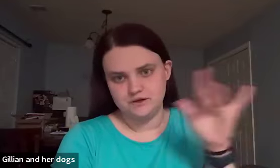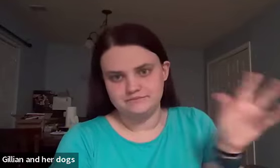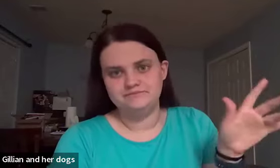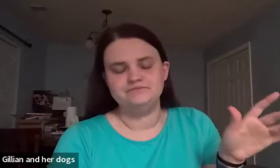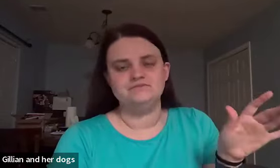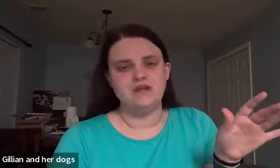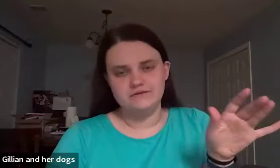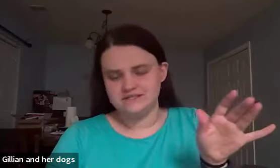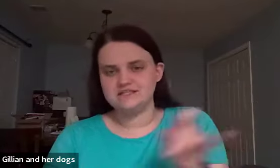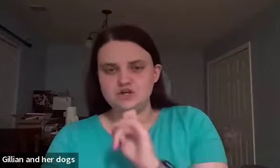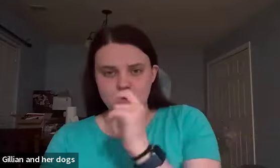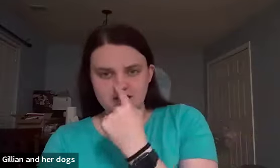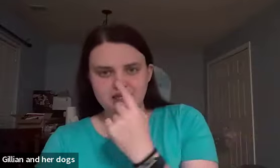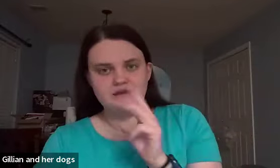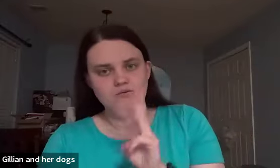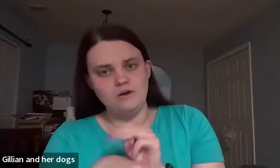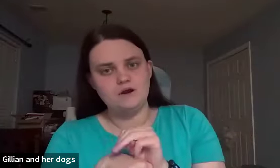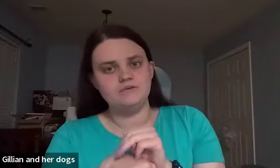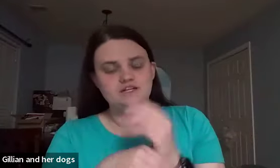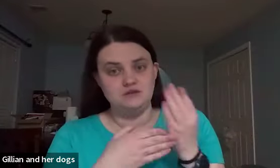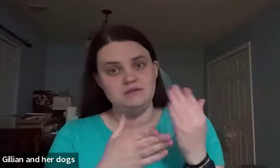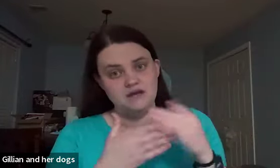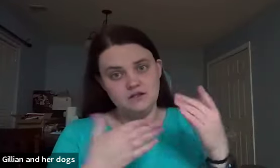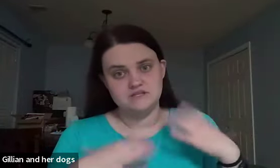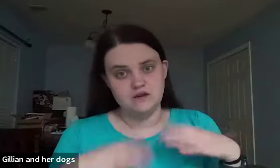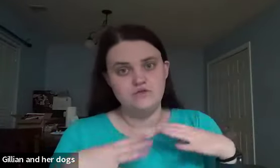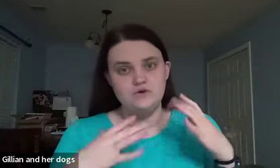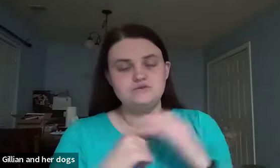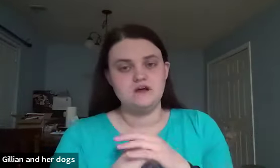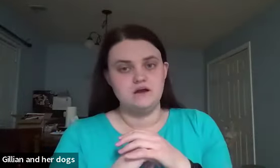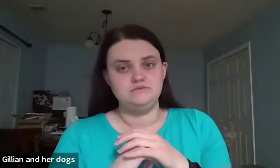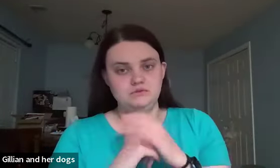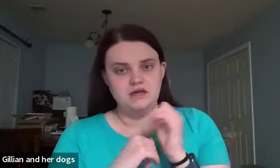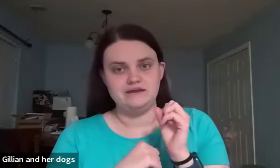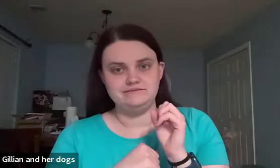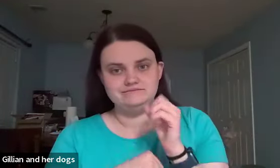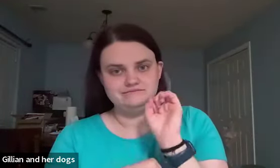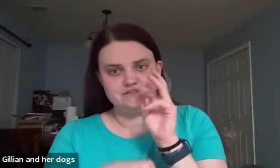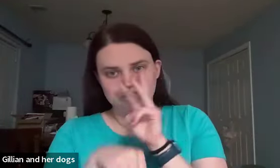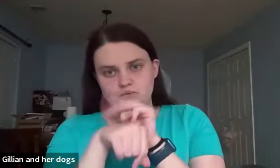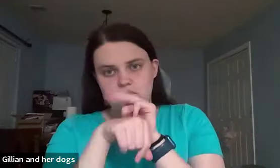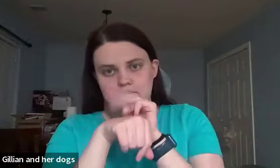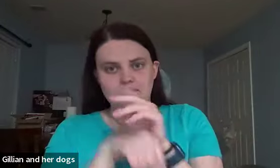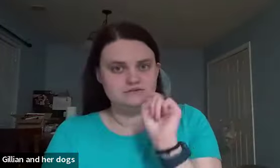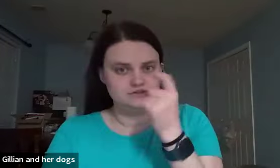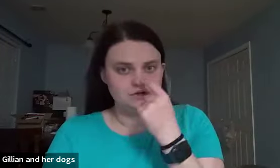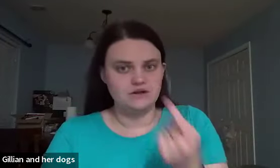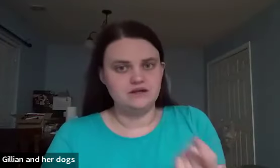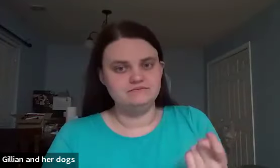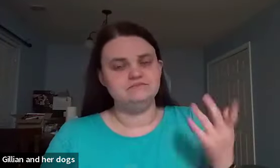fingerspelled. Obviously, Target and Walmart, because you can buy clothes there. Those you can still do Walmart, Target.